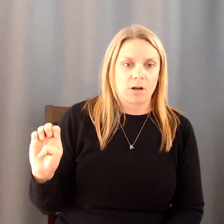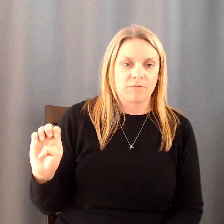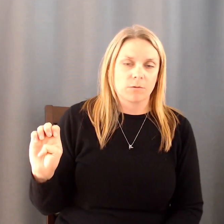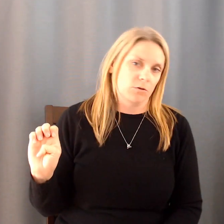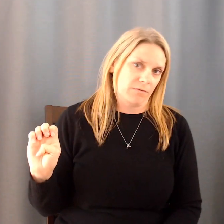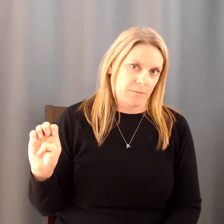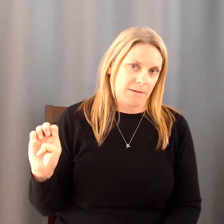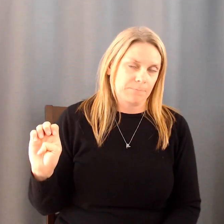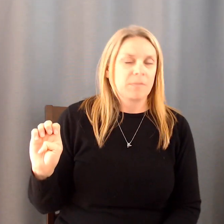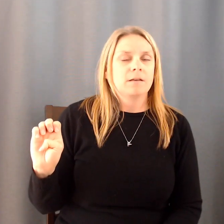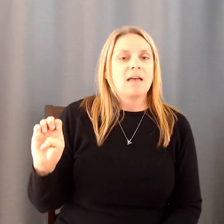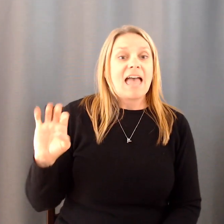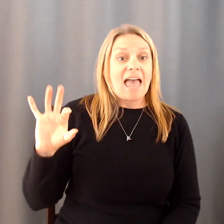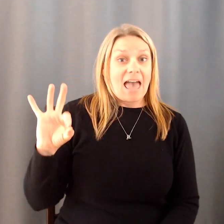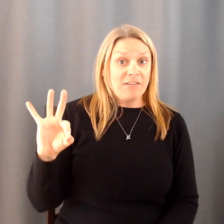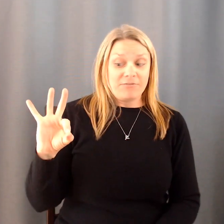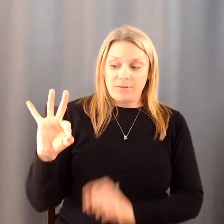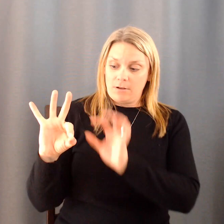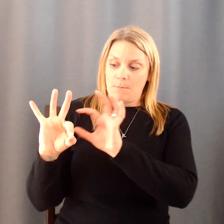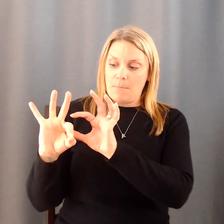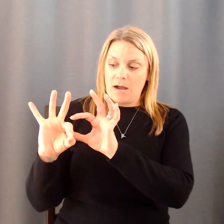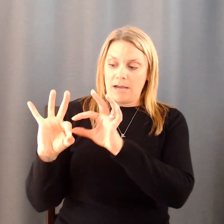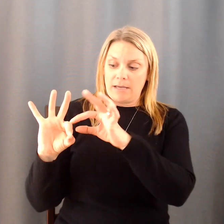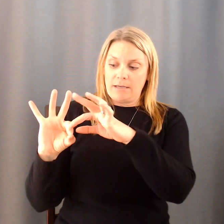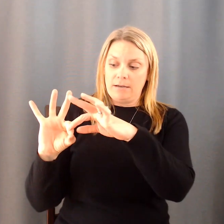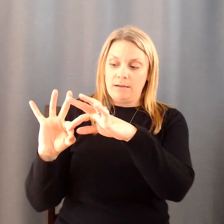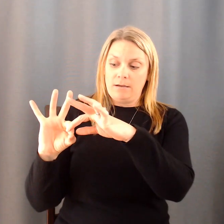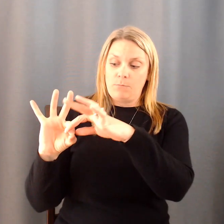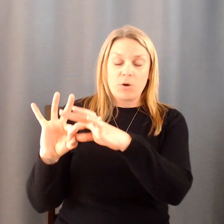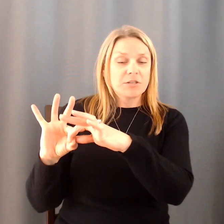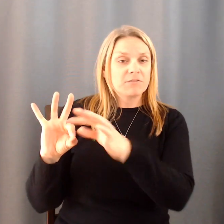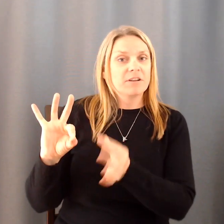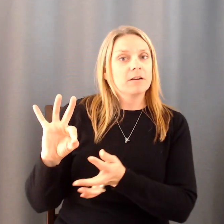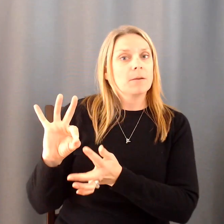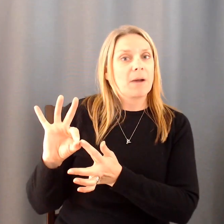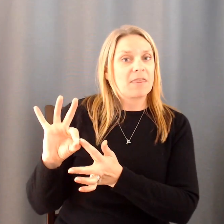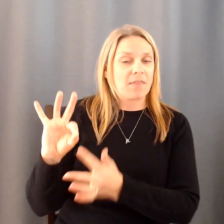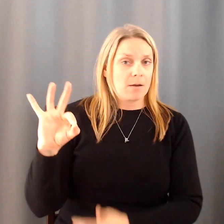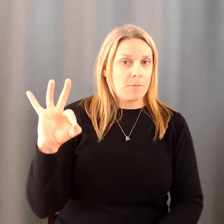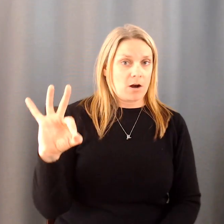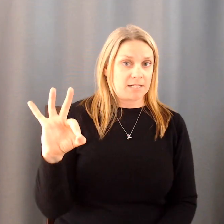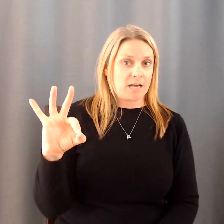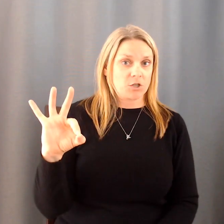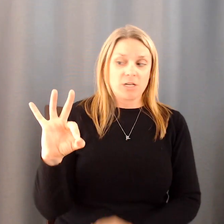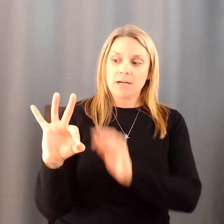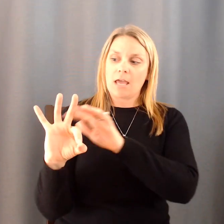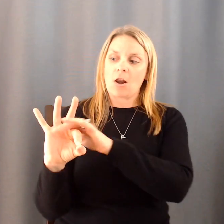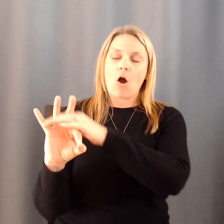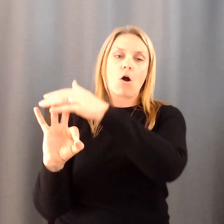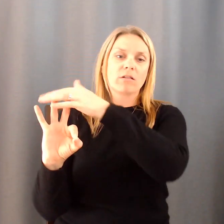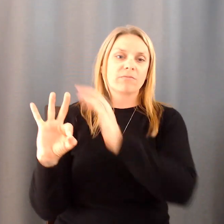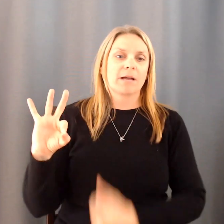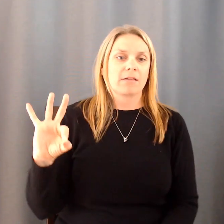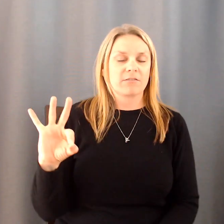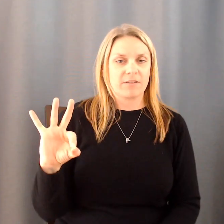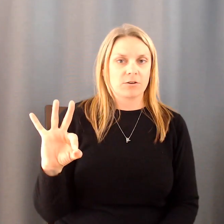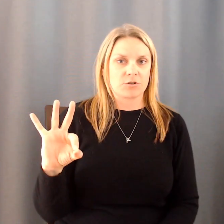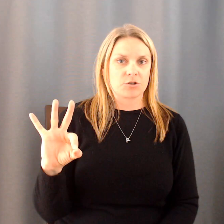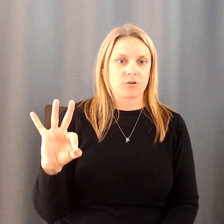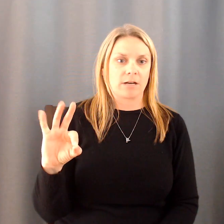comfortable for me. F, my pointer finger and my thumb are touching, and all of my other fingers are straight in the